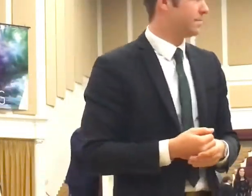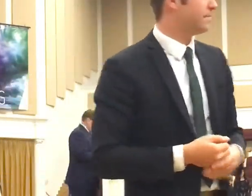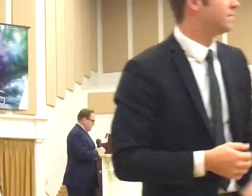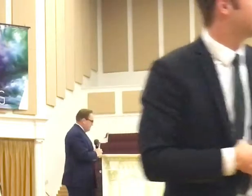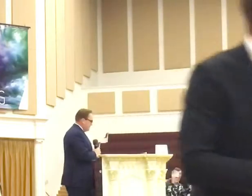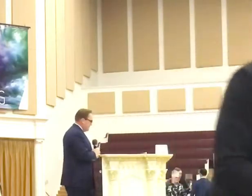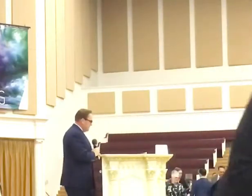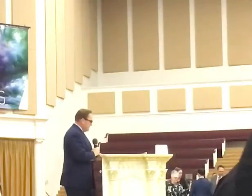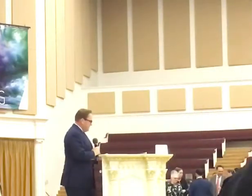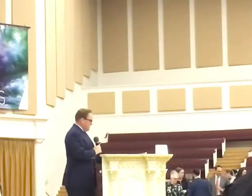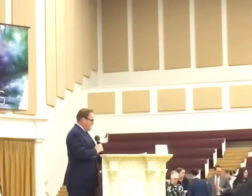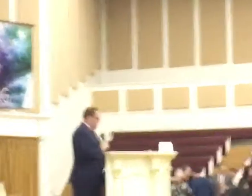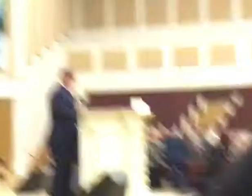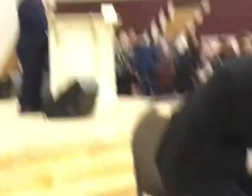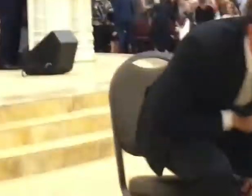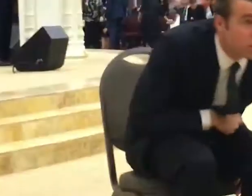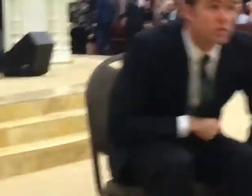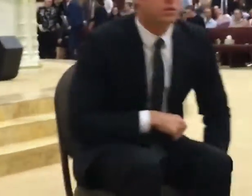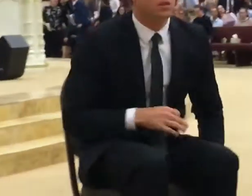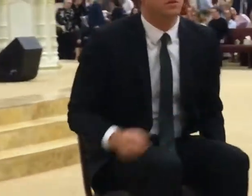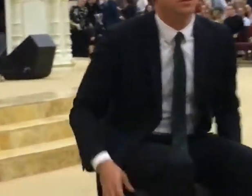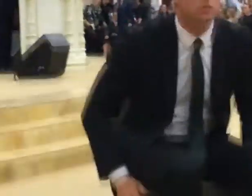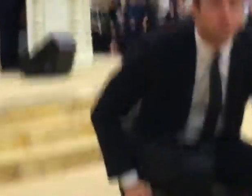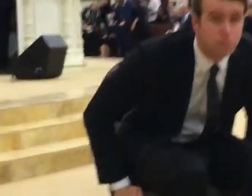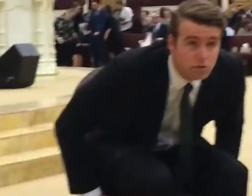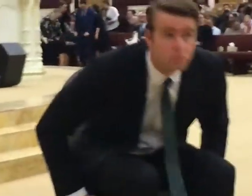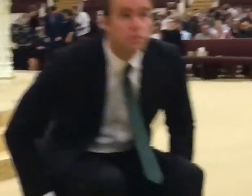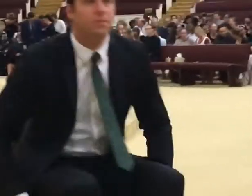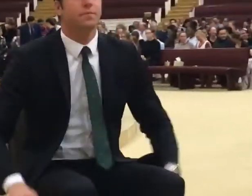Amen. You may be seated.